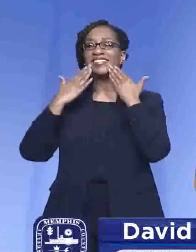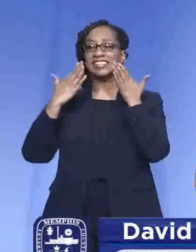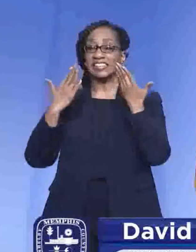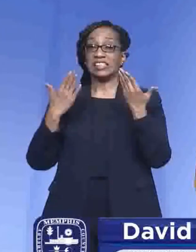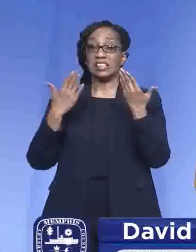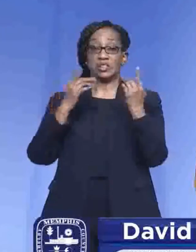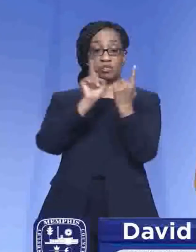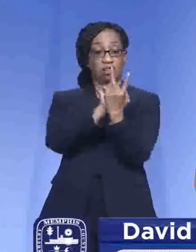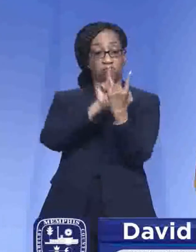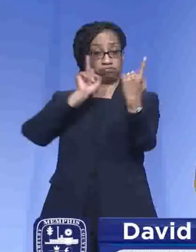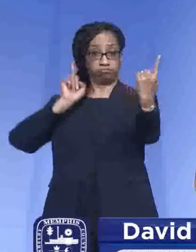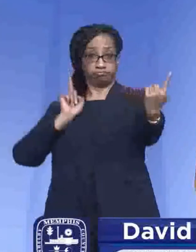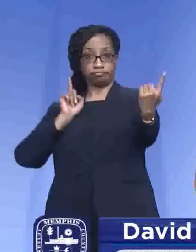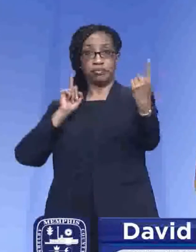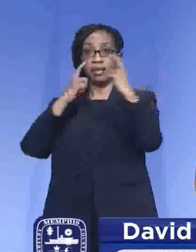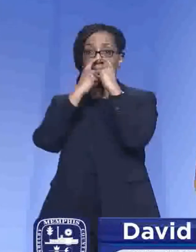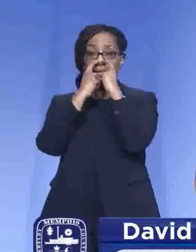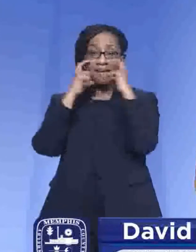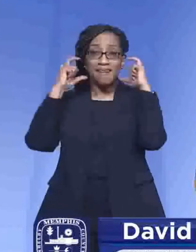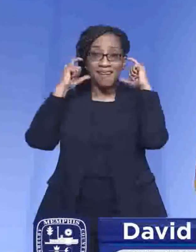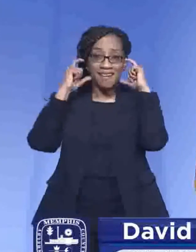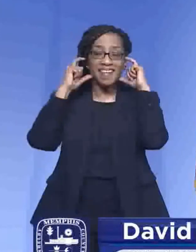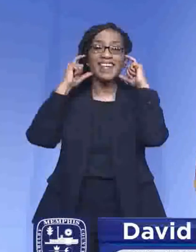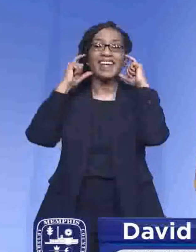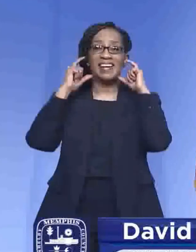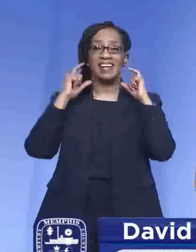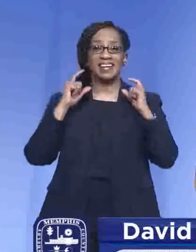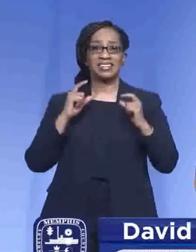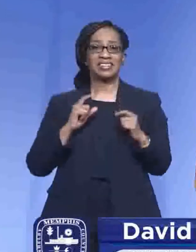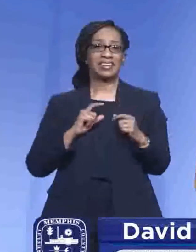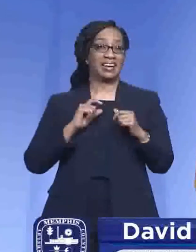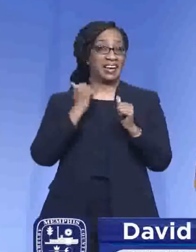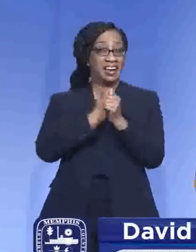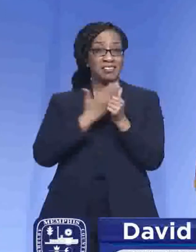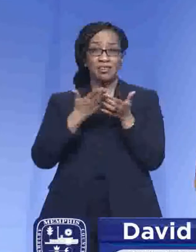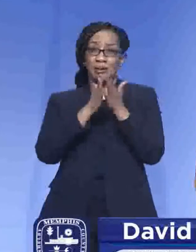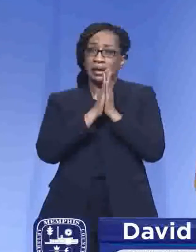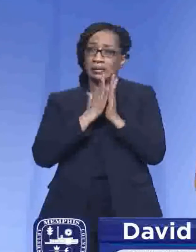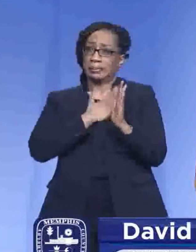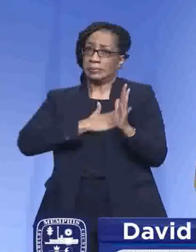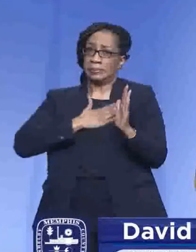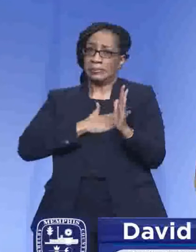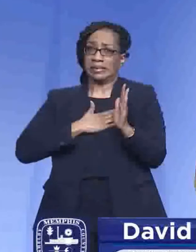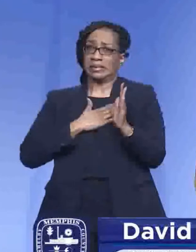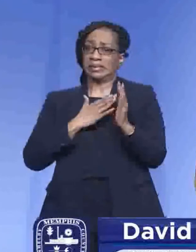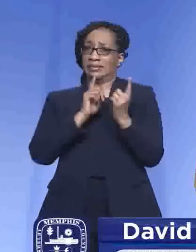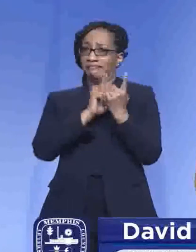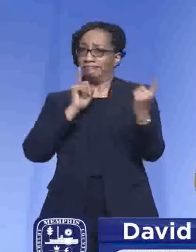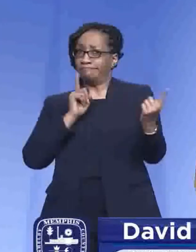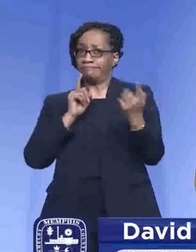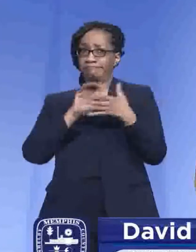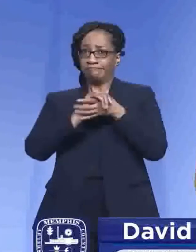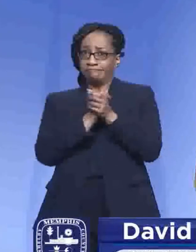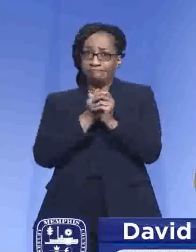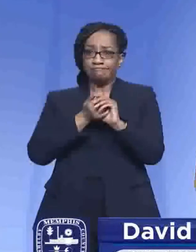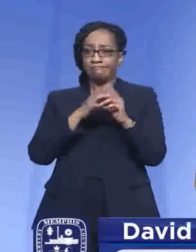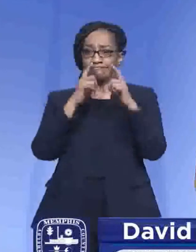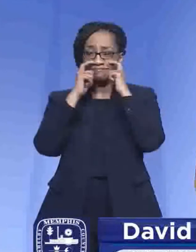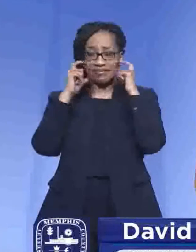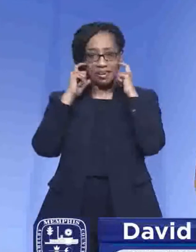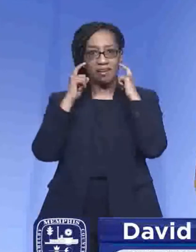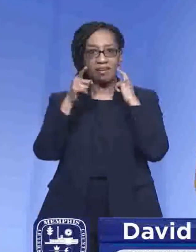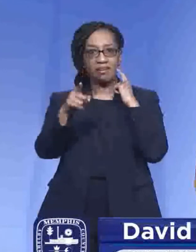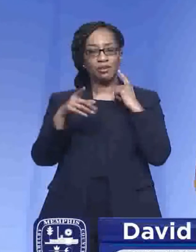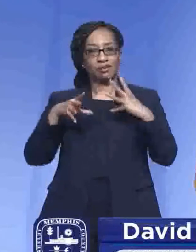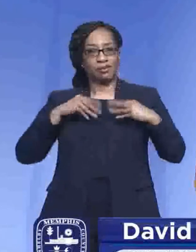social distancing and worn your mask and done all the things we've asked you to do to help us reduce the spread of the virus. As far as